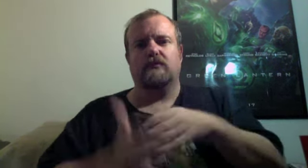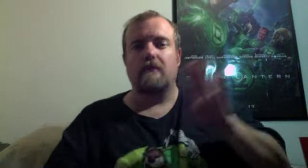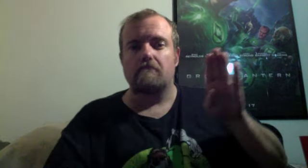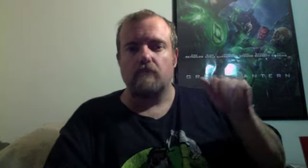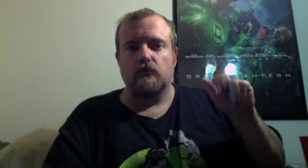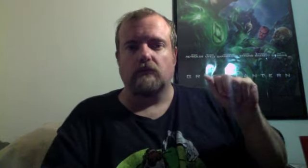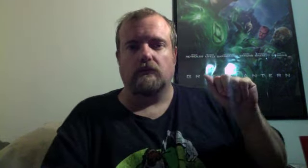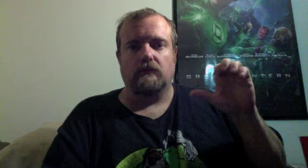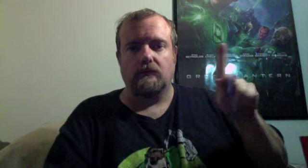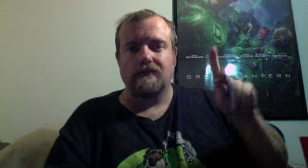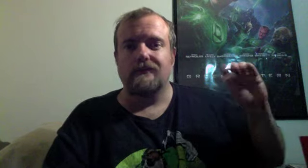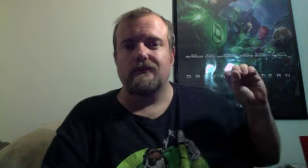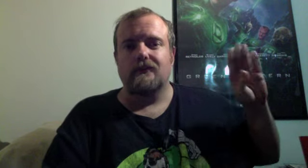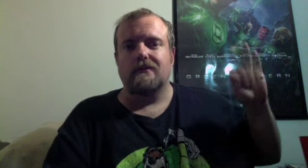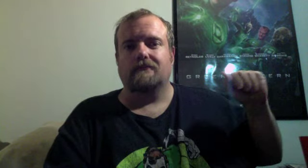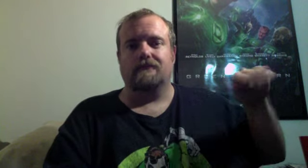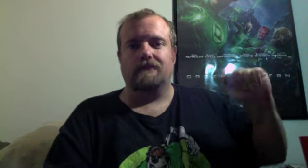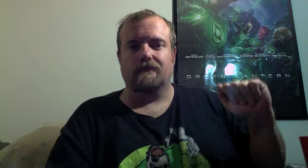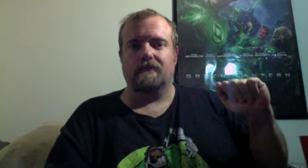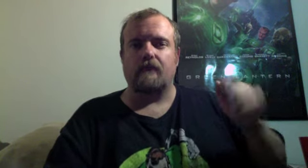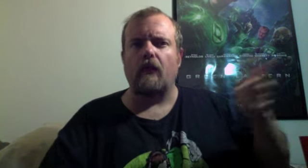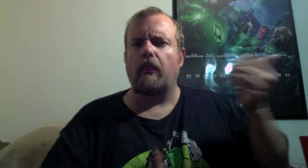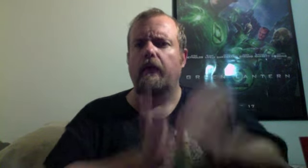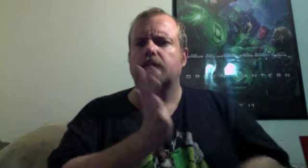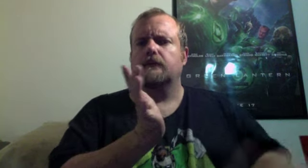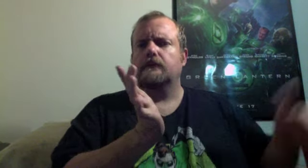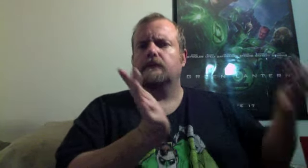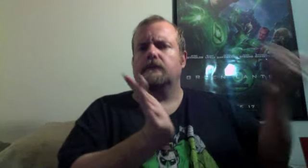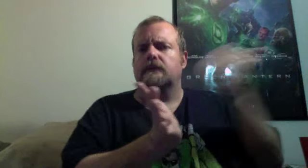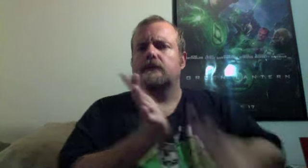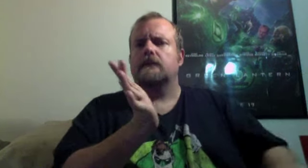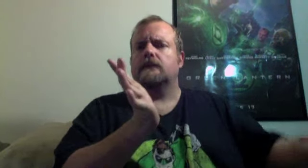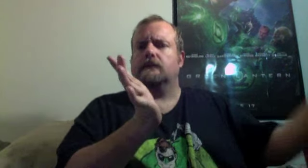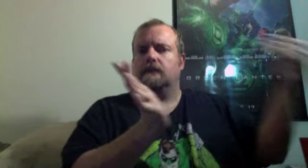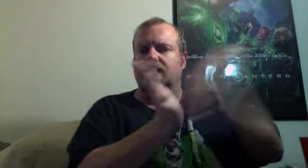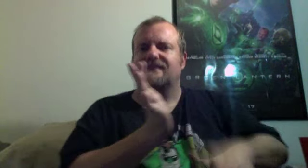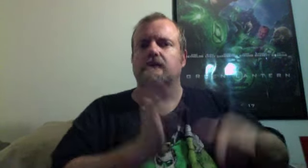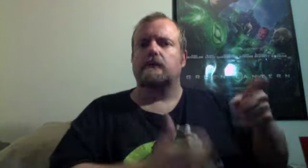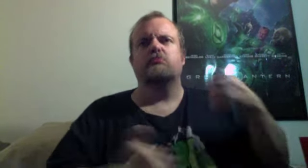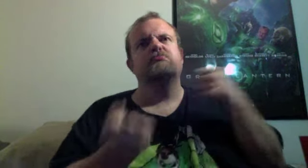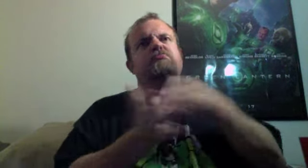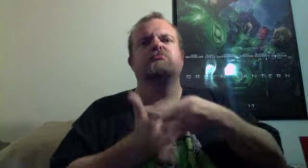and 32%, enough to improve the texture, but a lot less than fresh fruit.